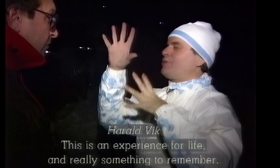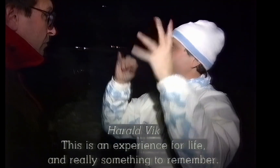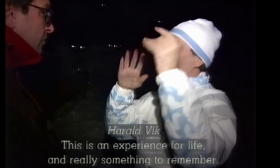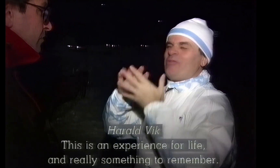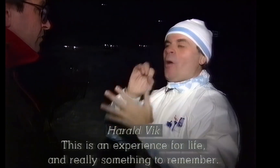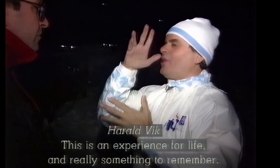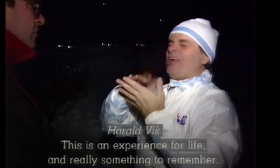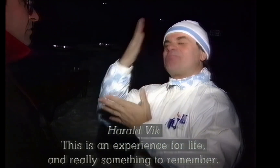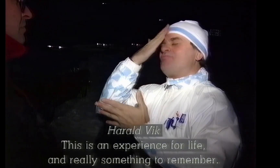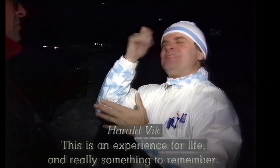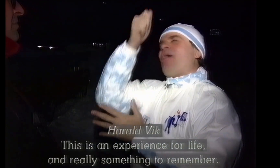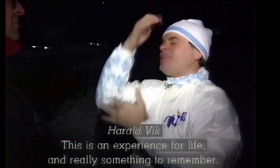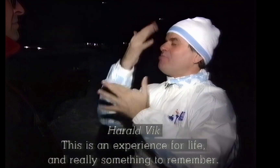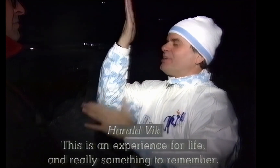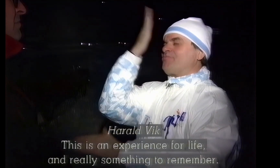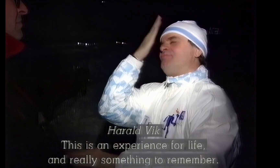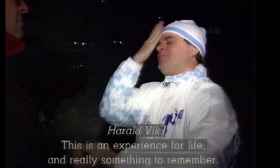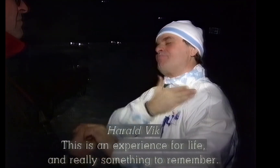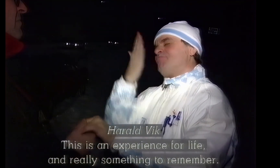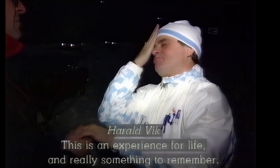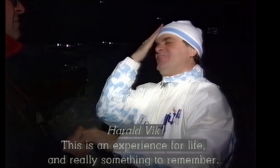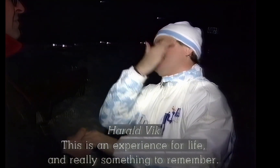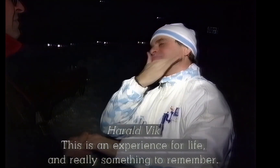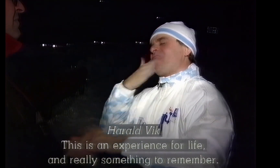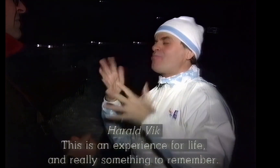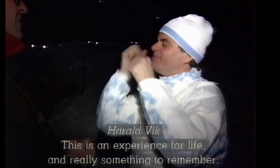This is an experience for life, and really something to remember.